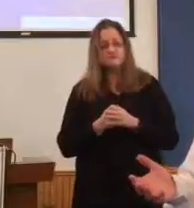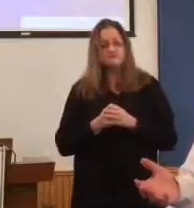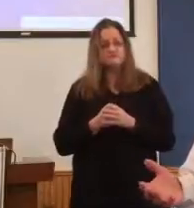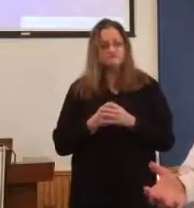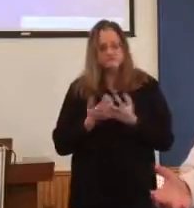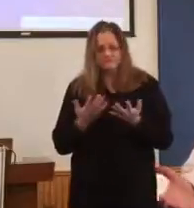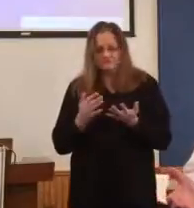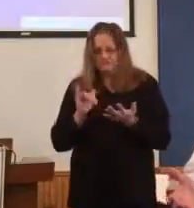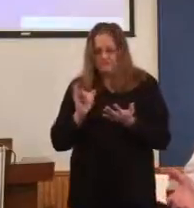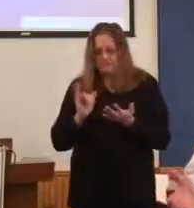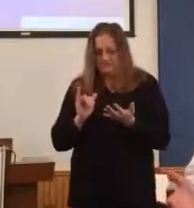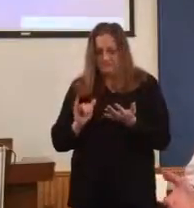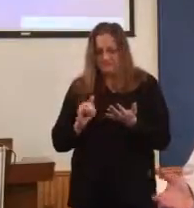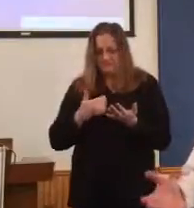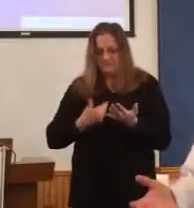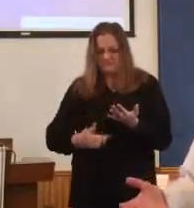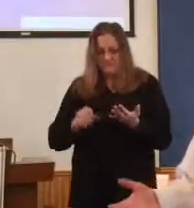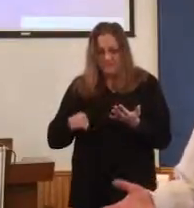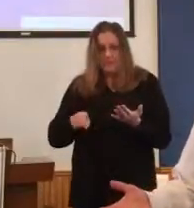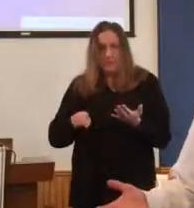this is where I'm supposed to be.